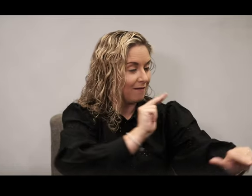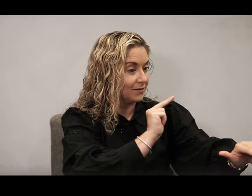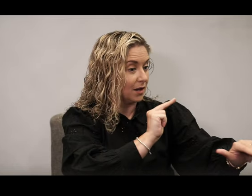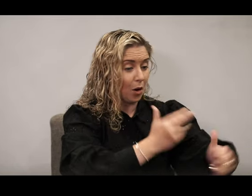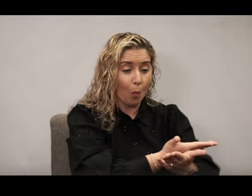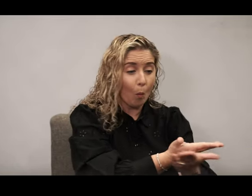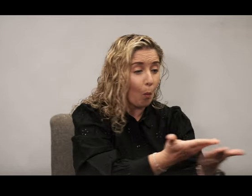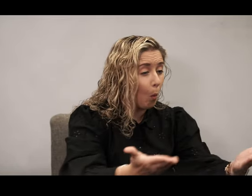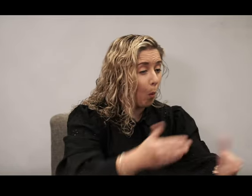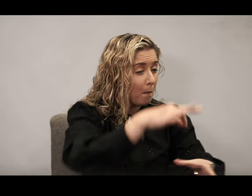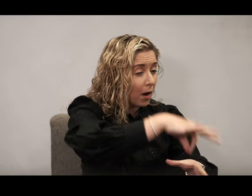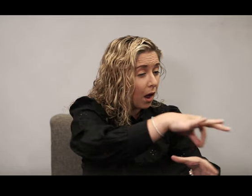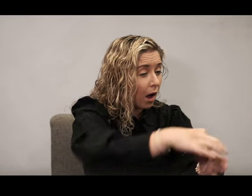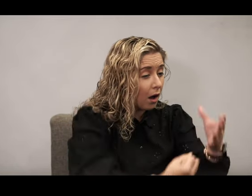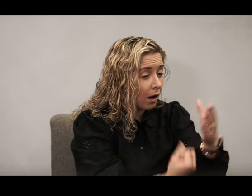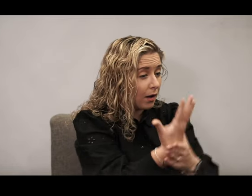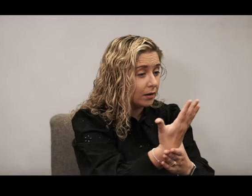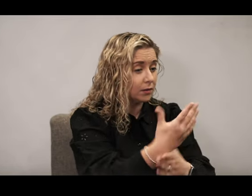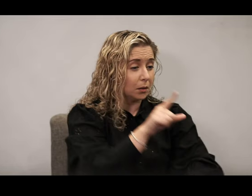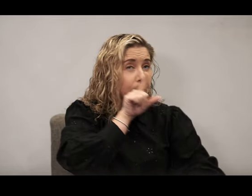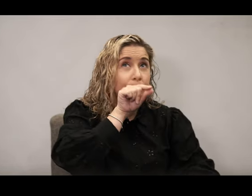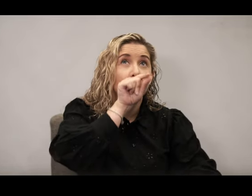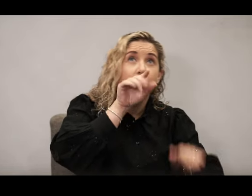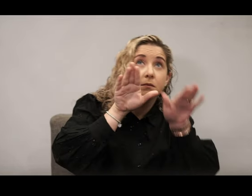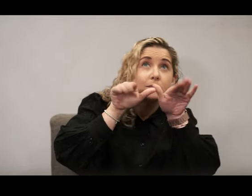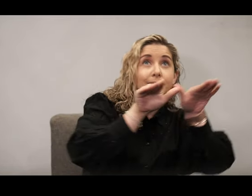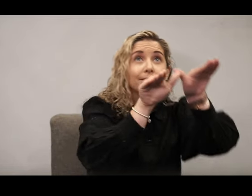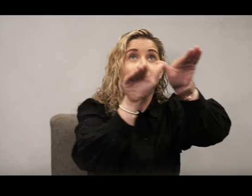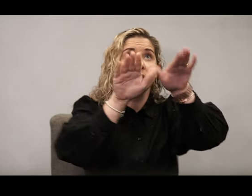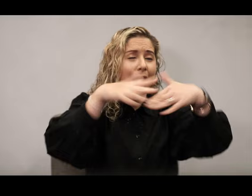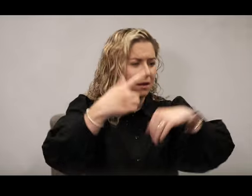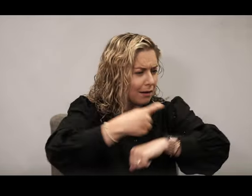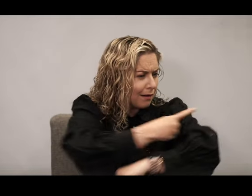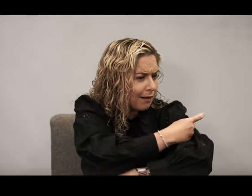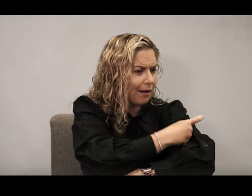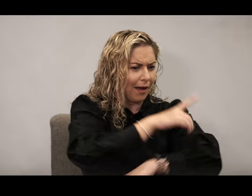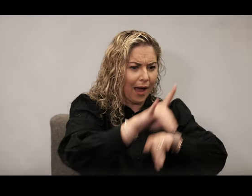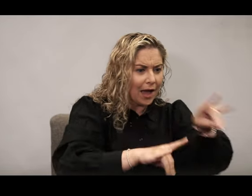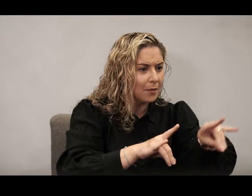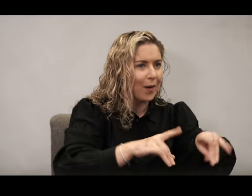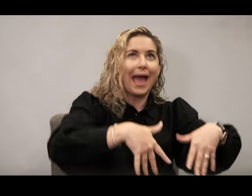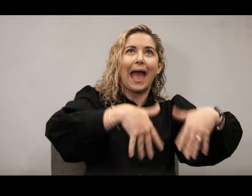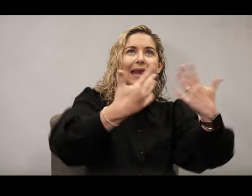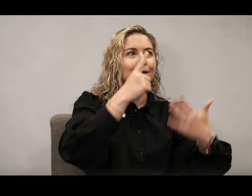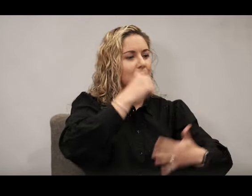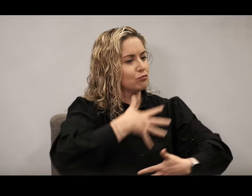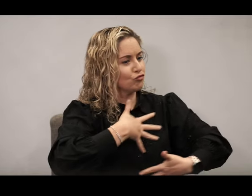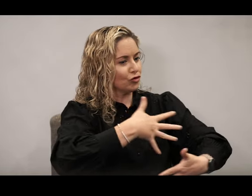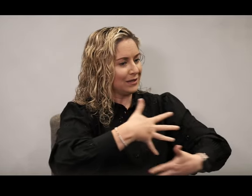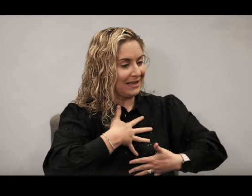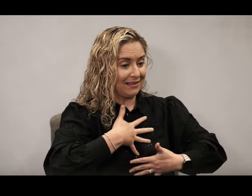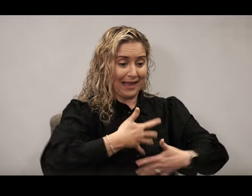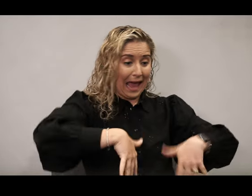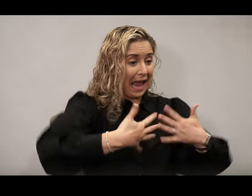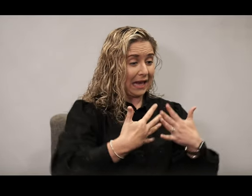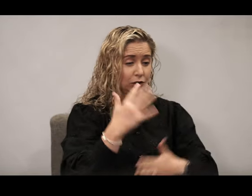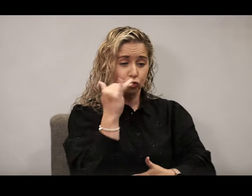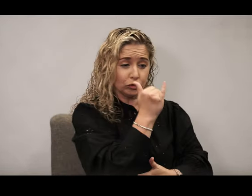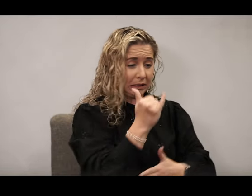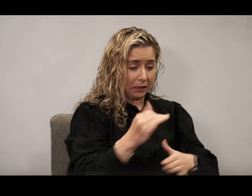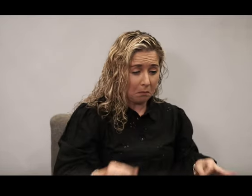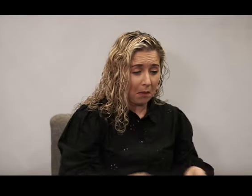all the creatures that move along the ground, everything that has the breath of life in it, I give every green plant for food." And it was